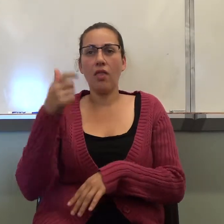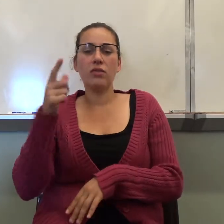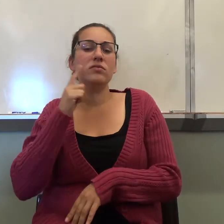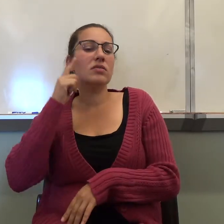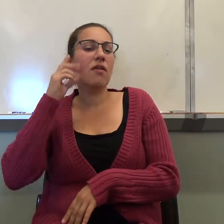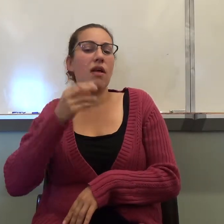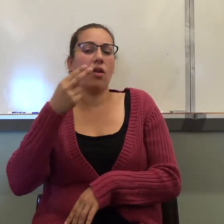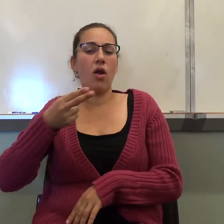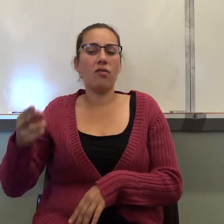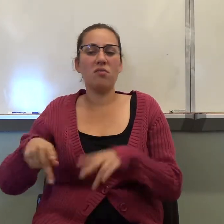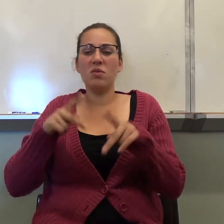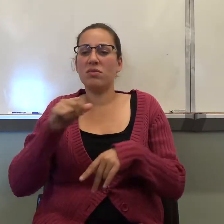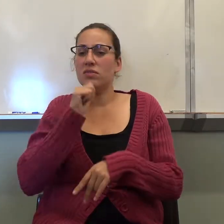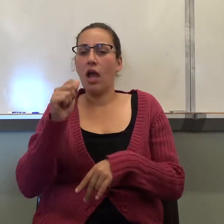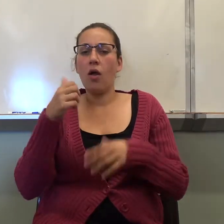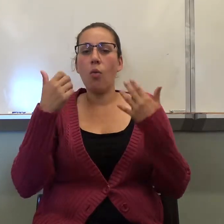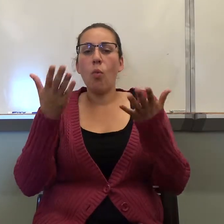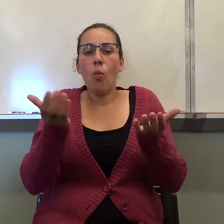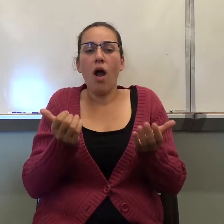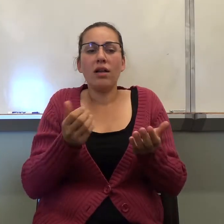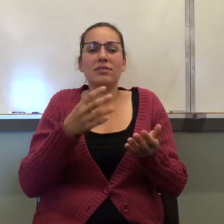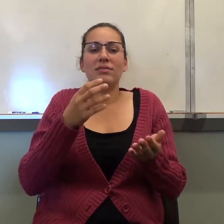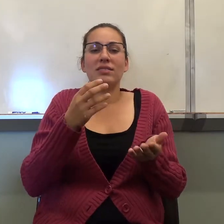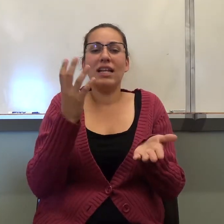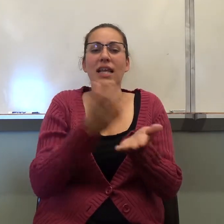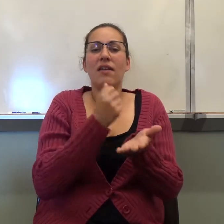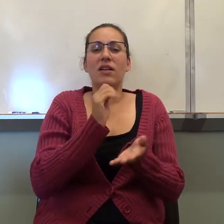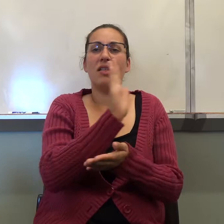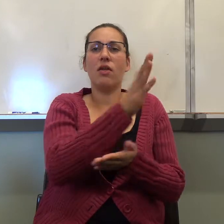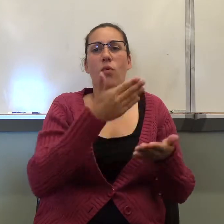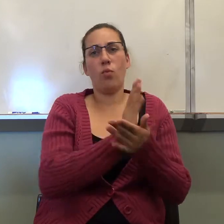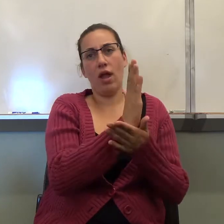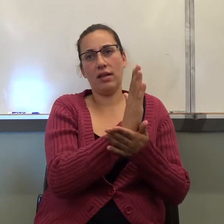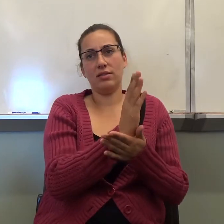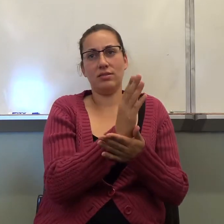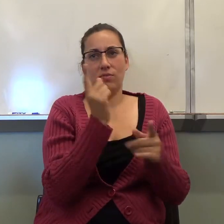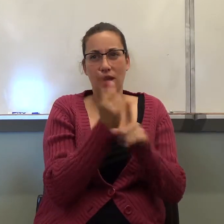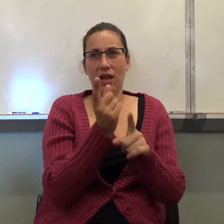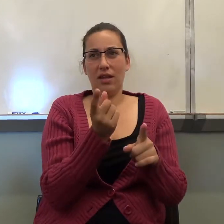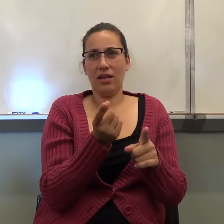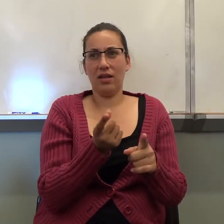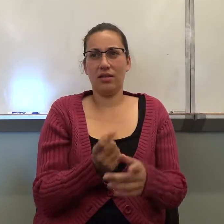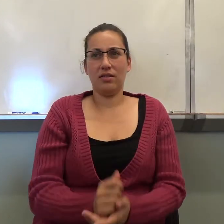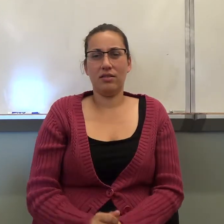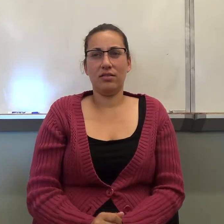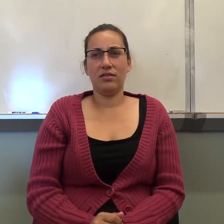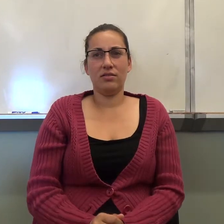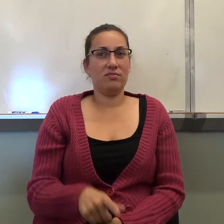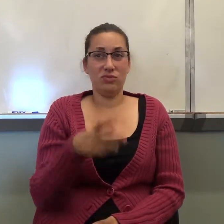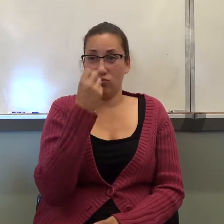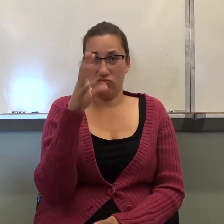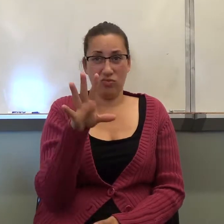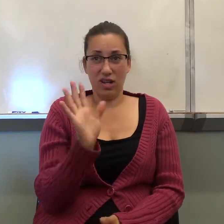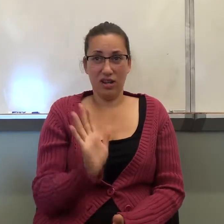constant hanging off on the end there, 19. All right, minus 3 added to 4.